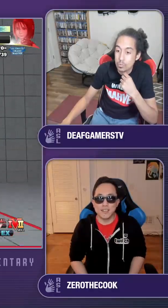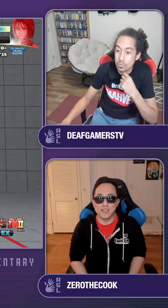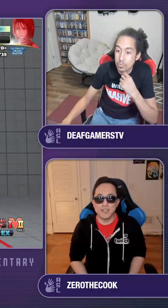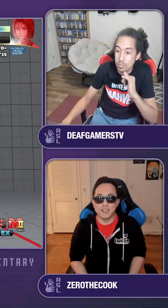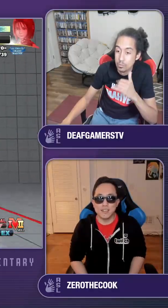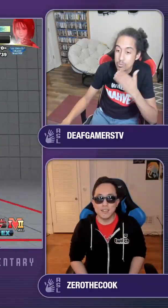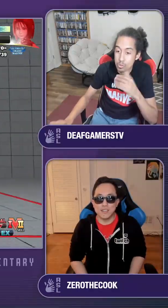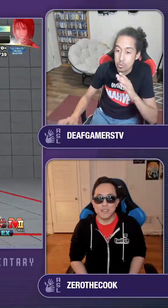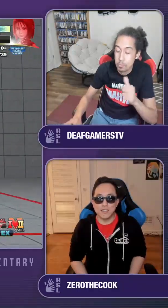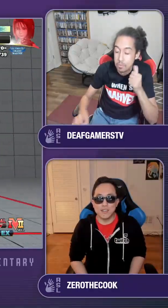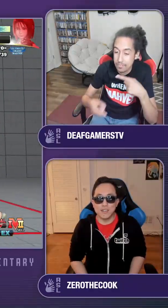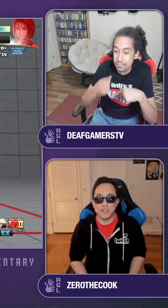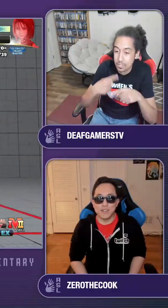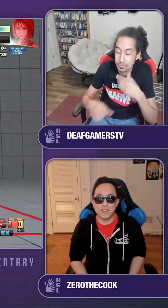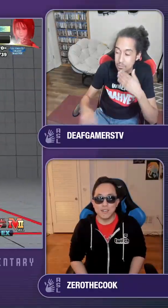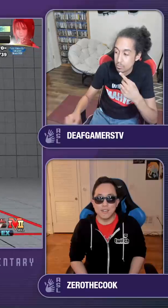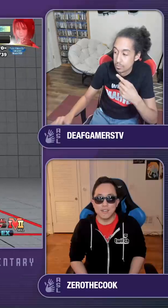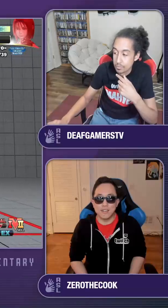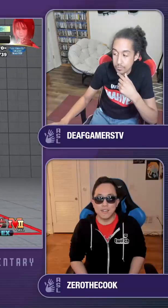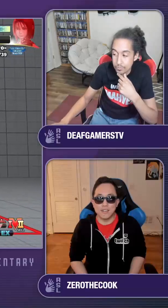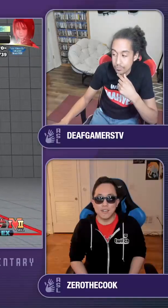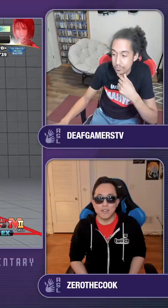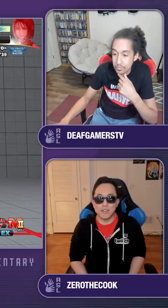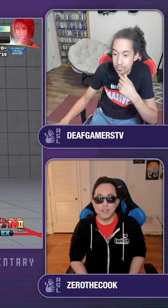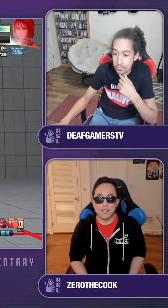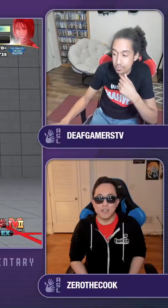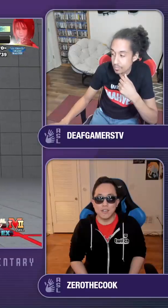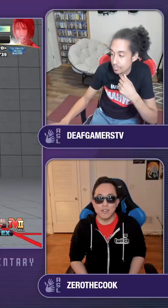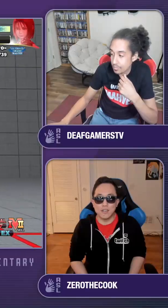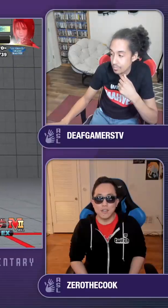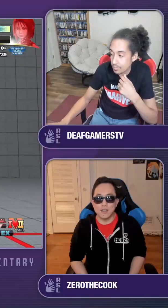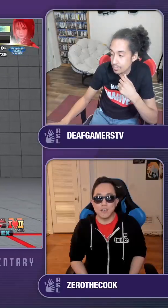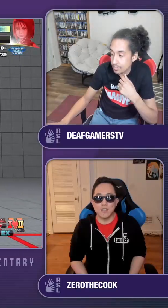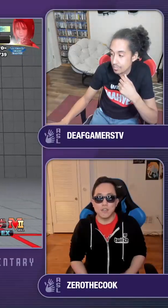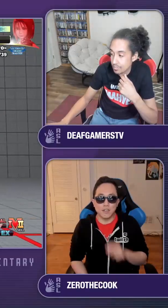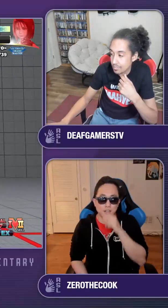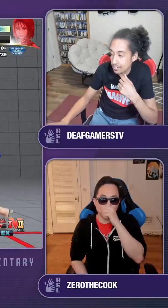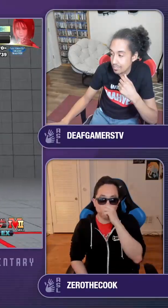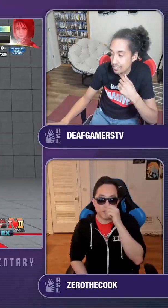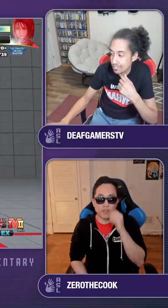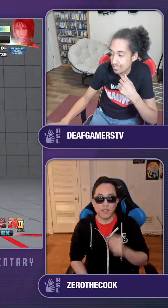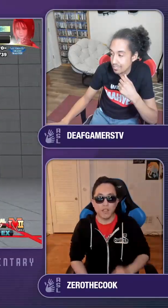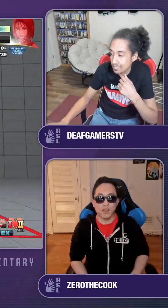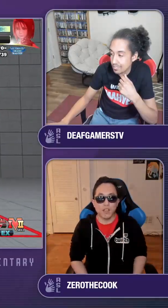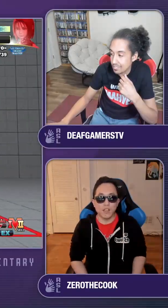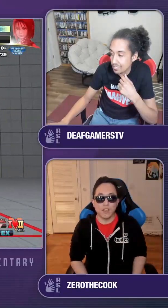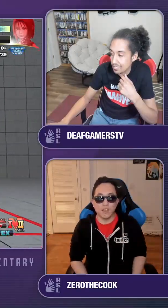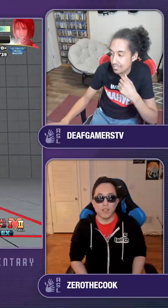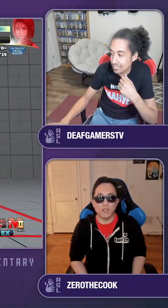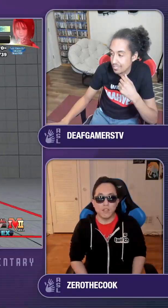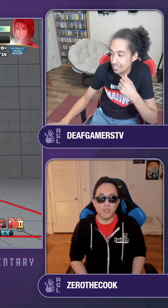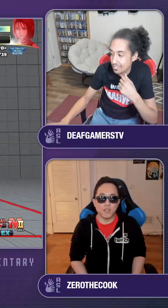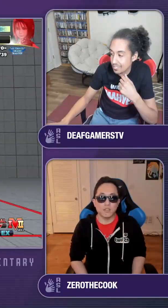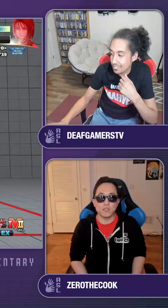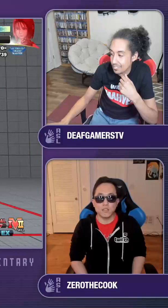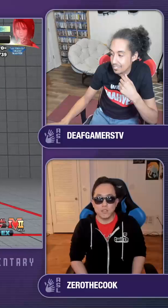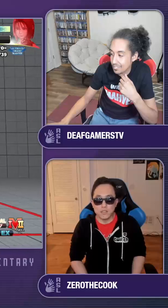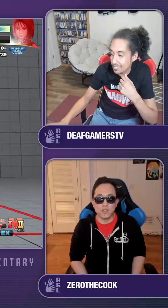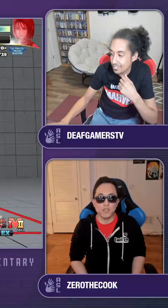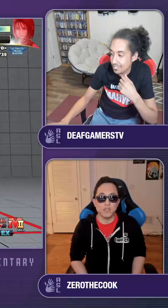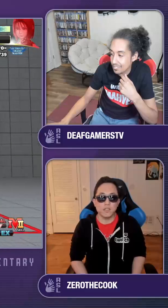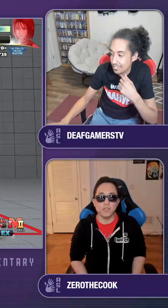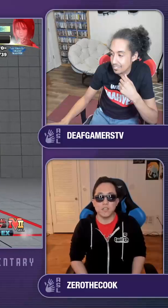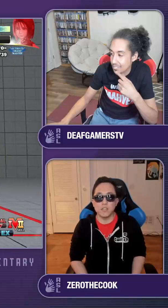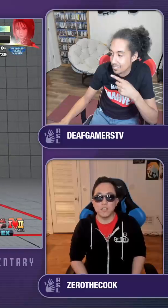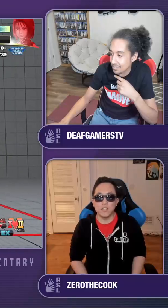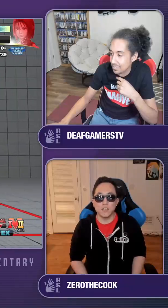they must, because the reward is so good for them. So how do you stop somebody? It is in her nature. The Akira will